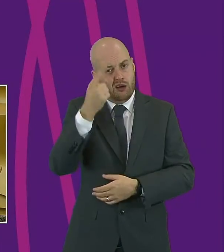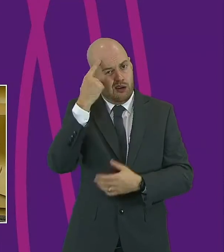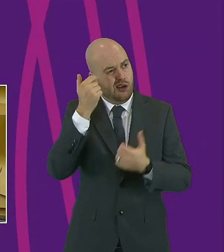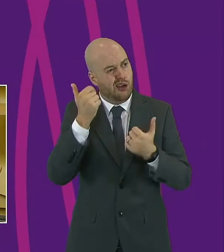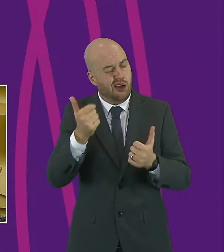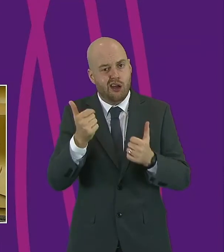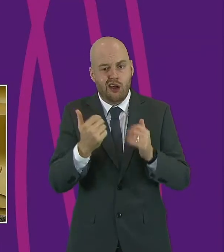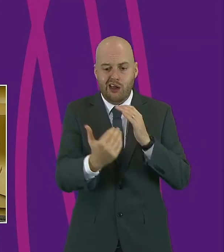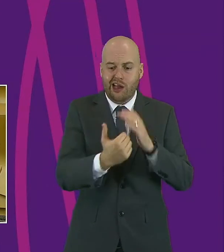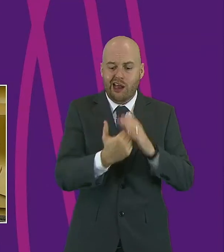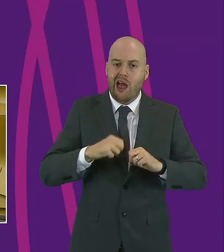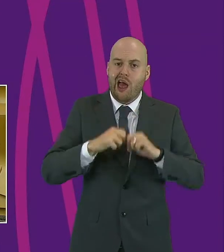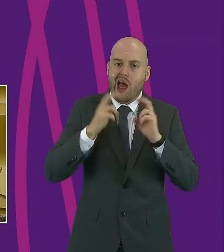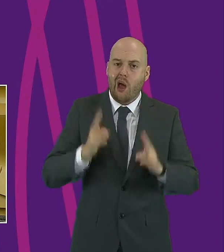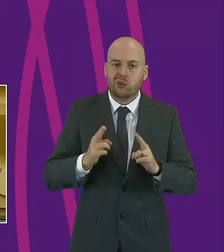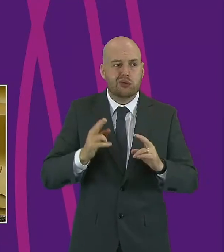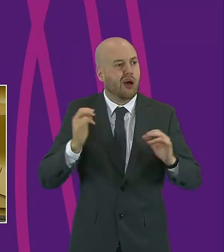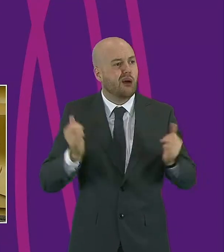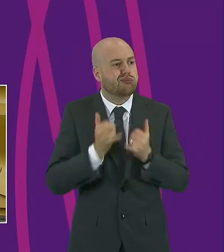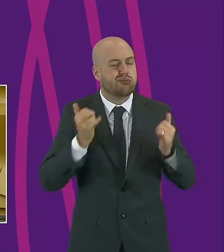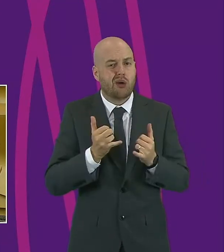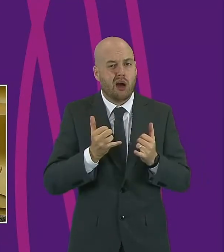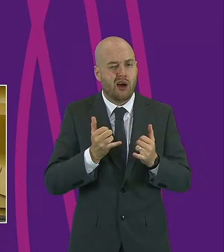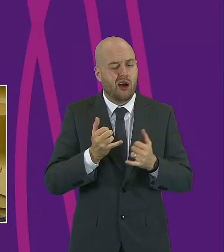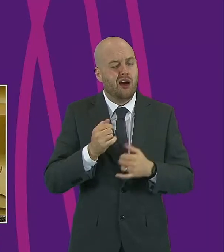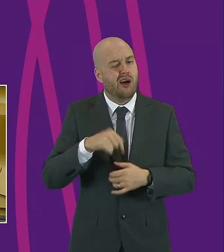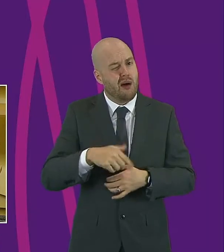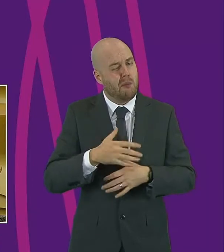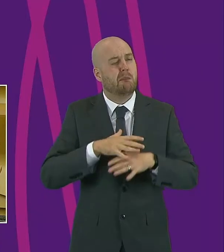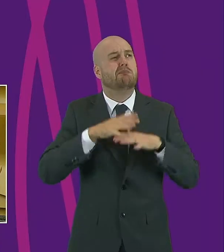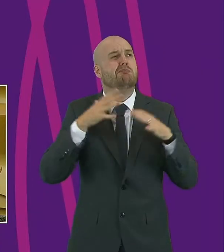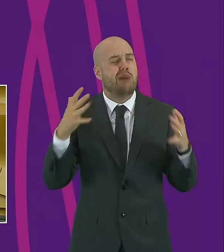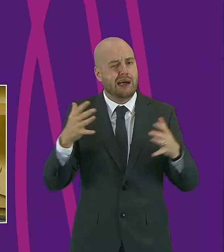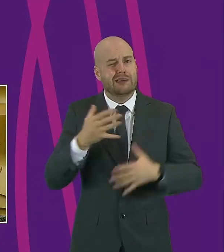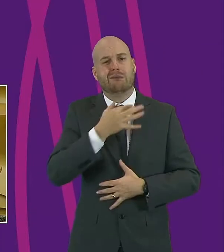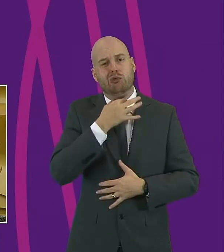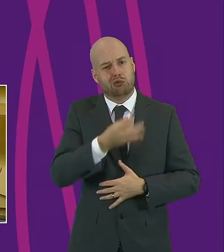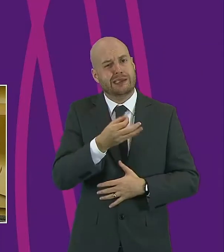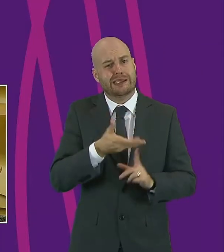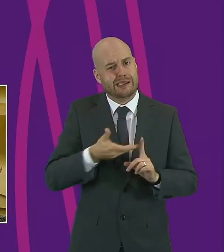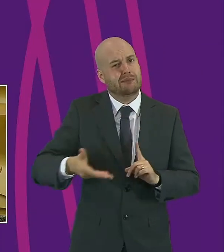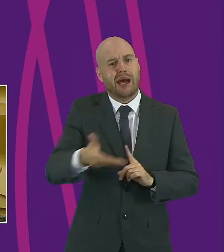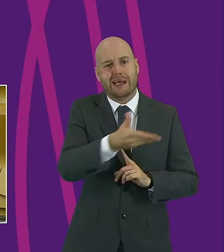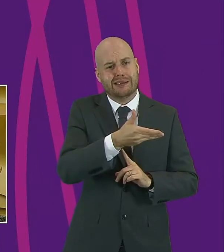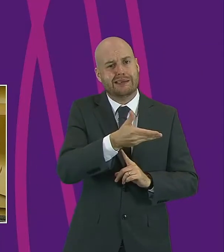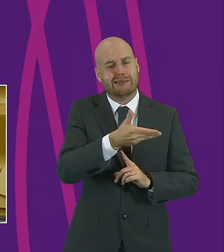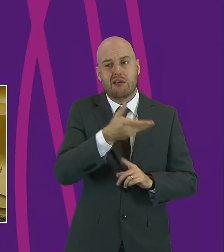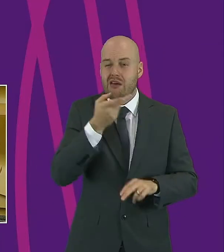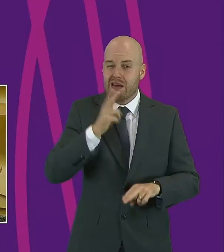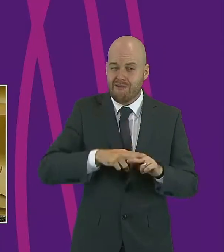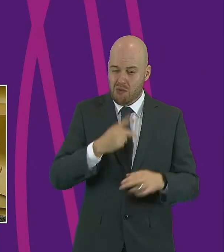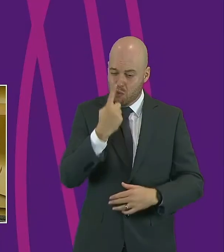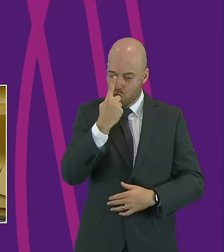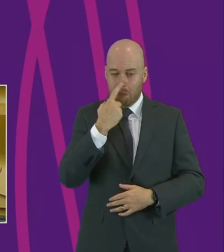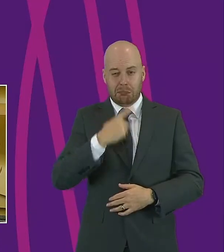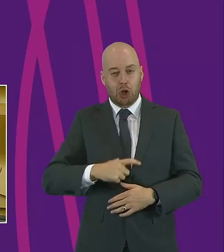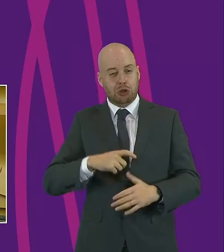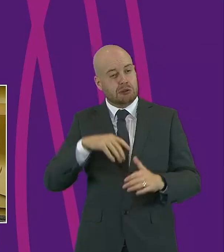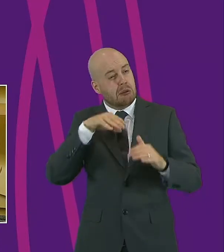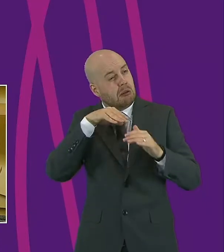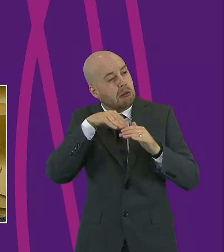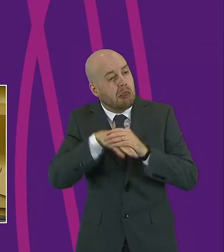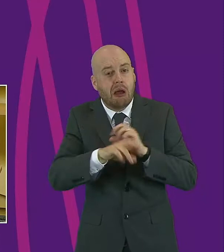a very significant transmission risk. And because the virus is so infectious, if it is present at an event like this, there is a very